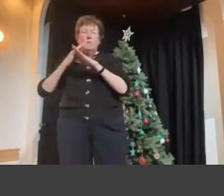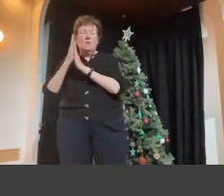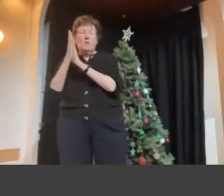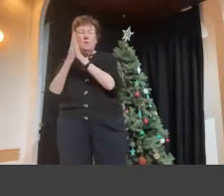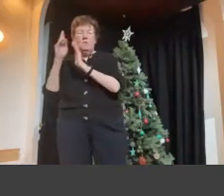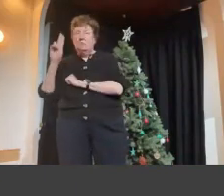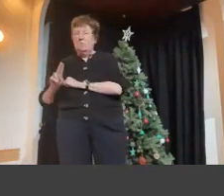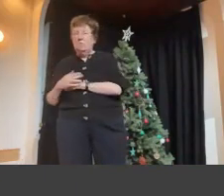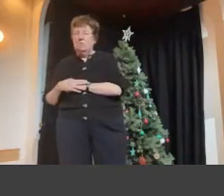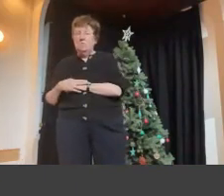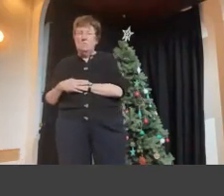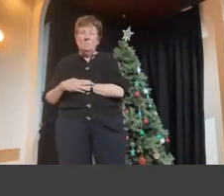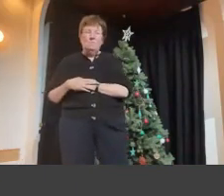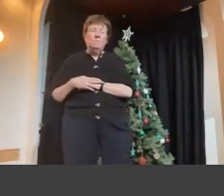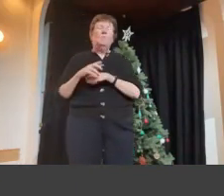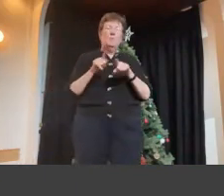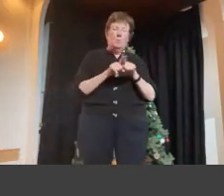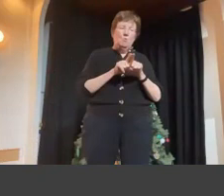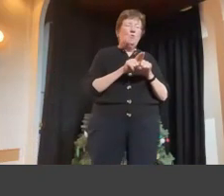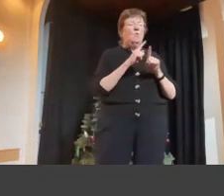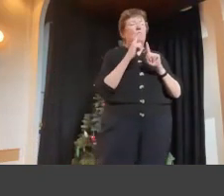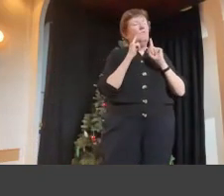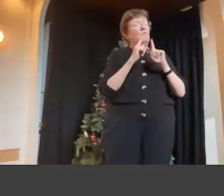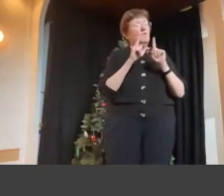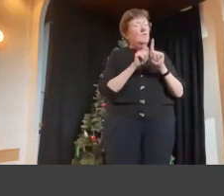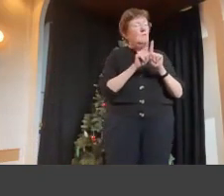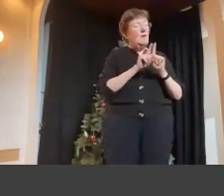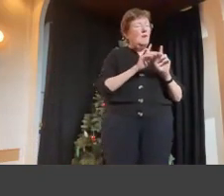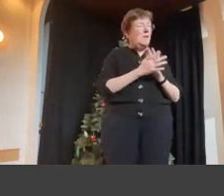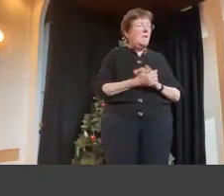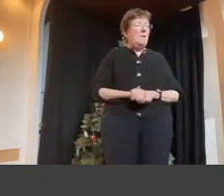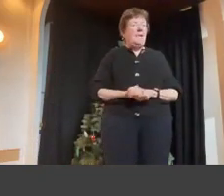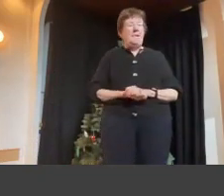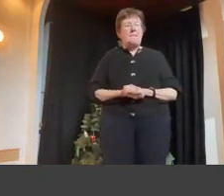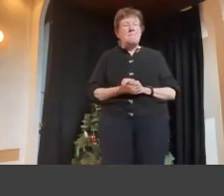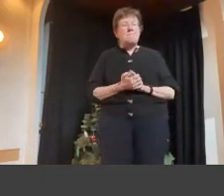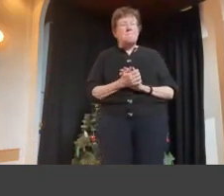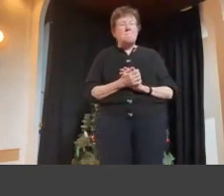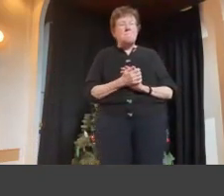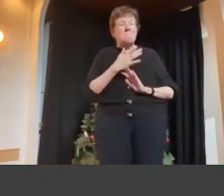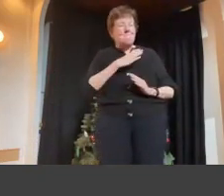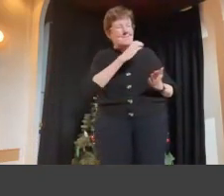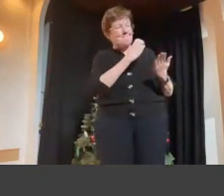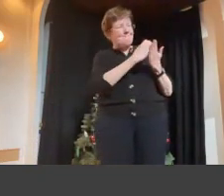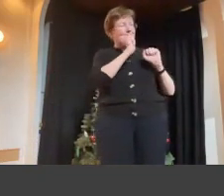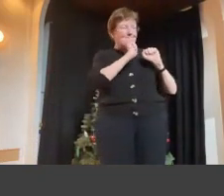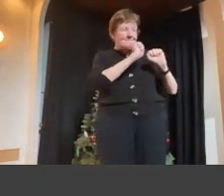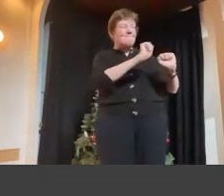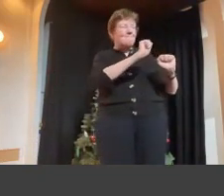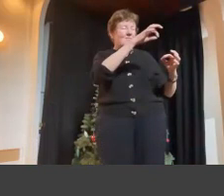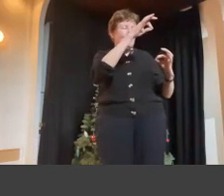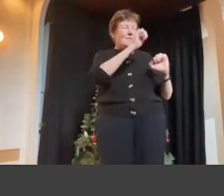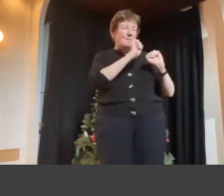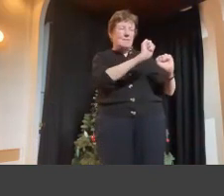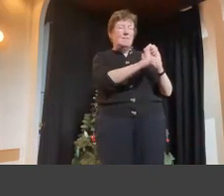It would be nice to have far more qualified teachers working in schools, but maybe we also need to accredit tutors to work